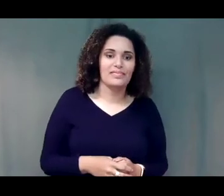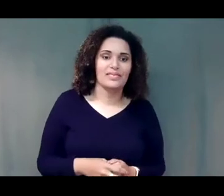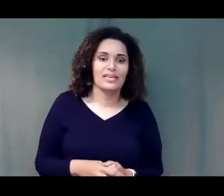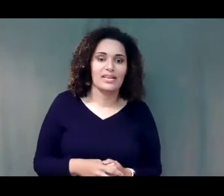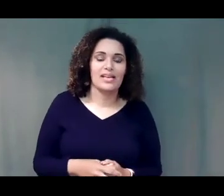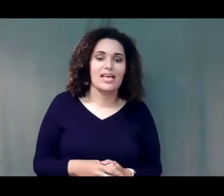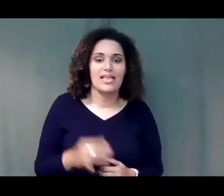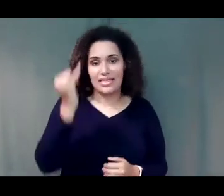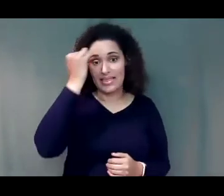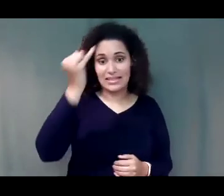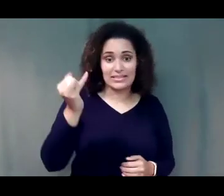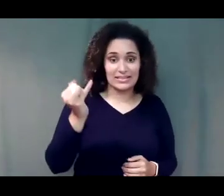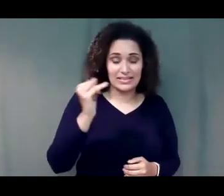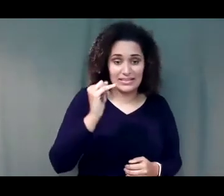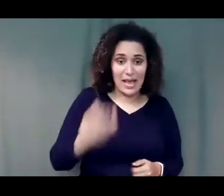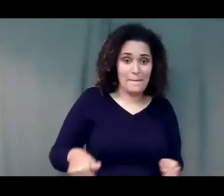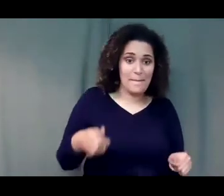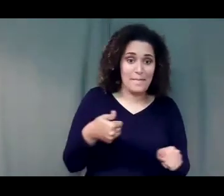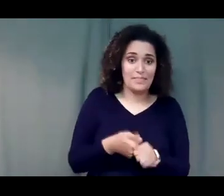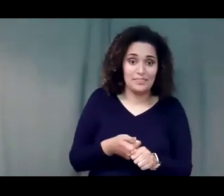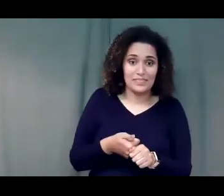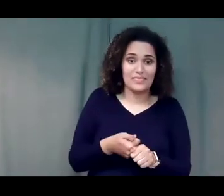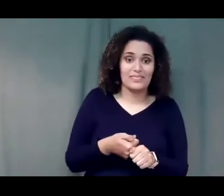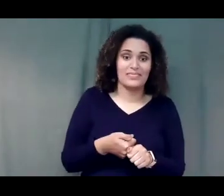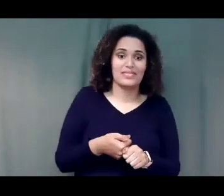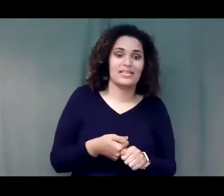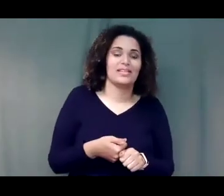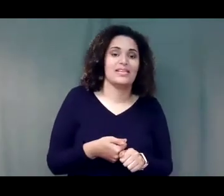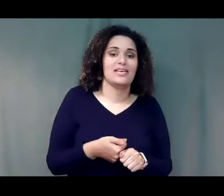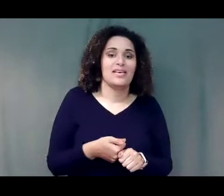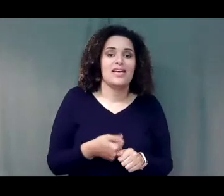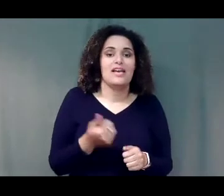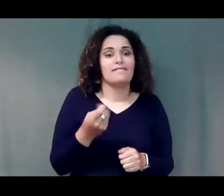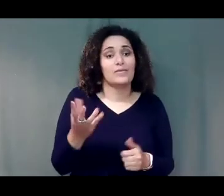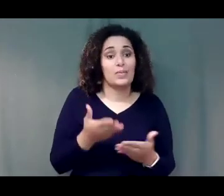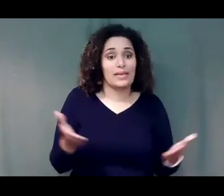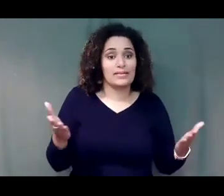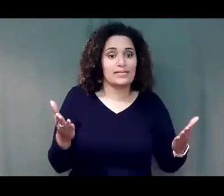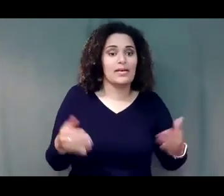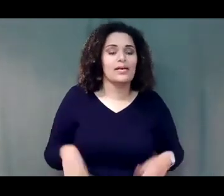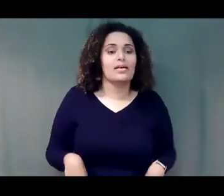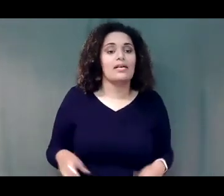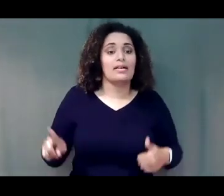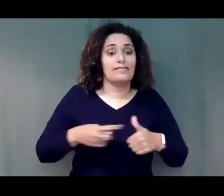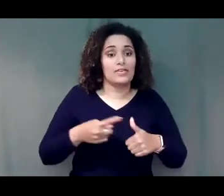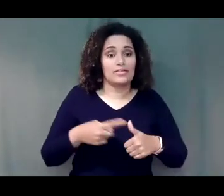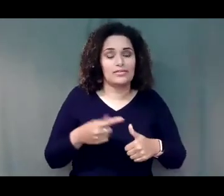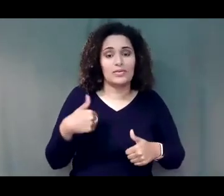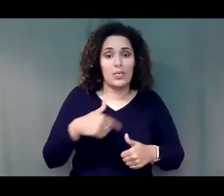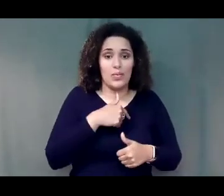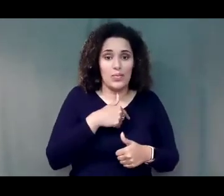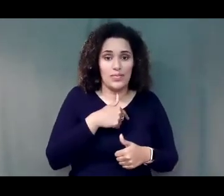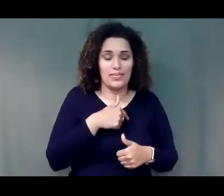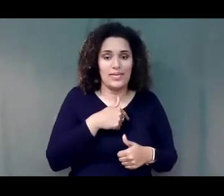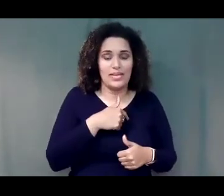I guess, behind the tasting room was that a couple of things. I mean, we first got onto the idea